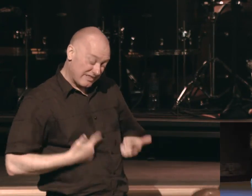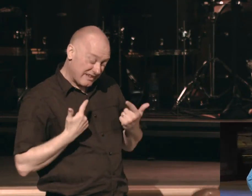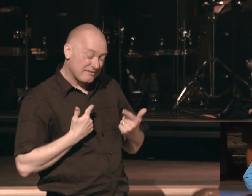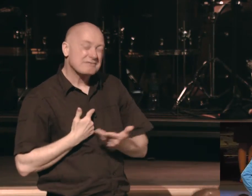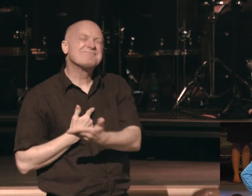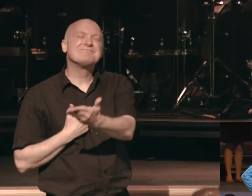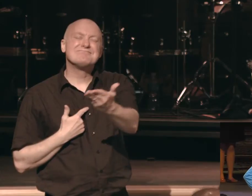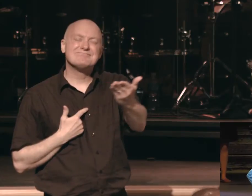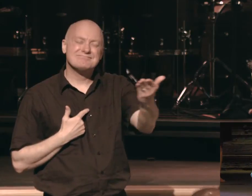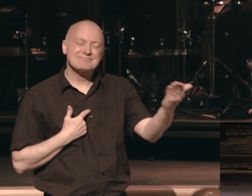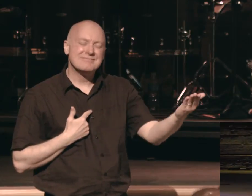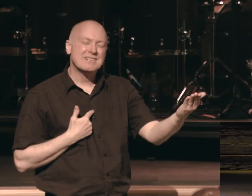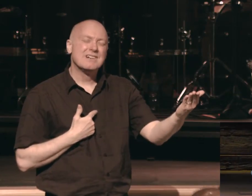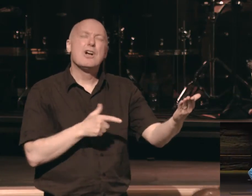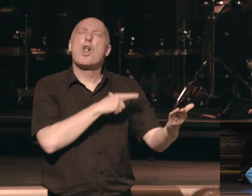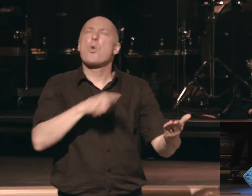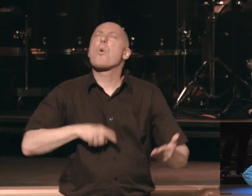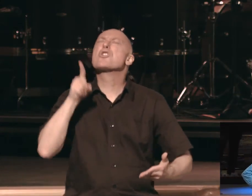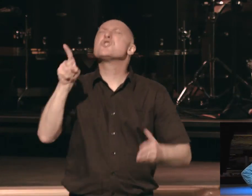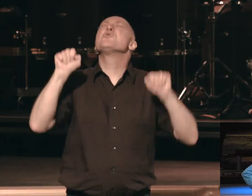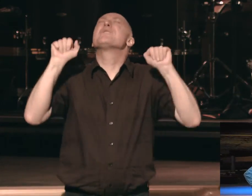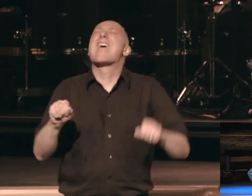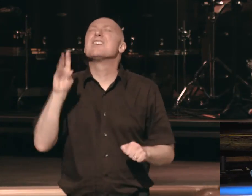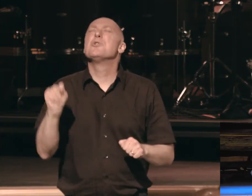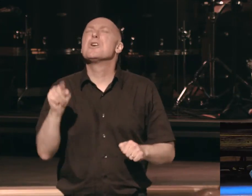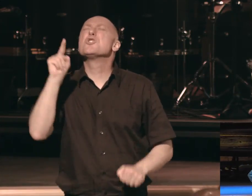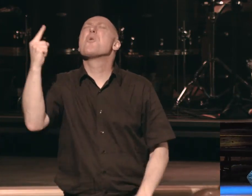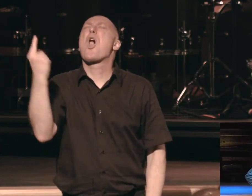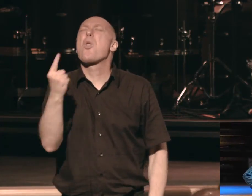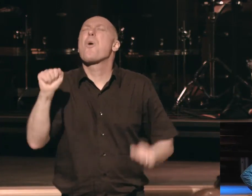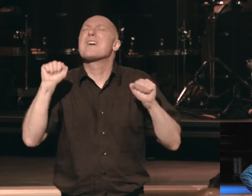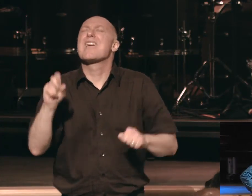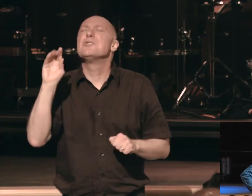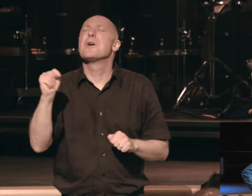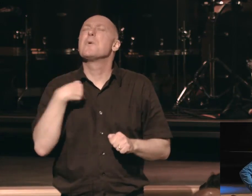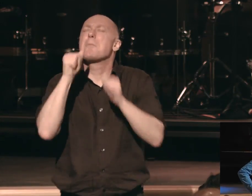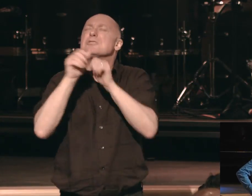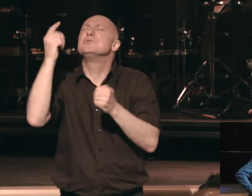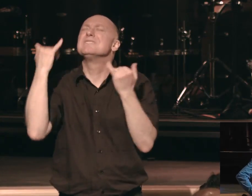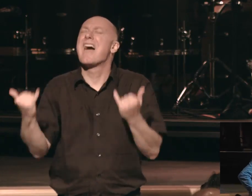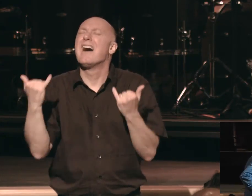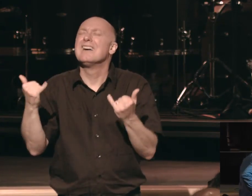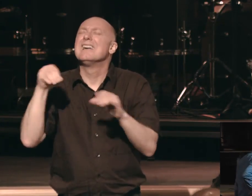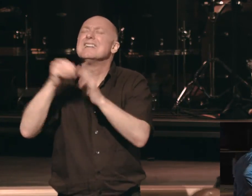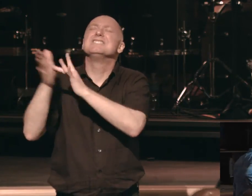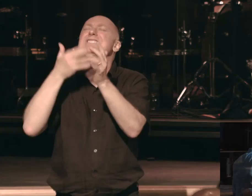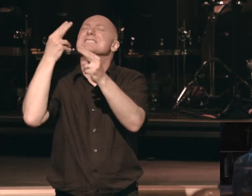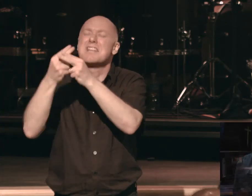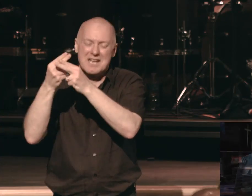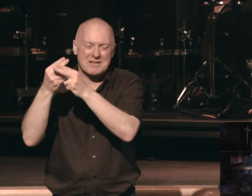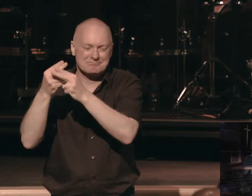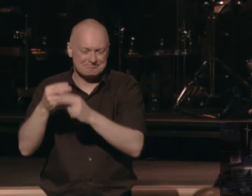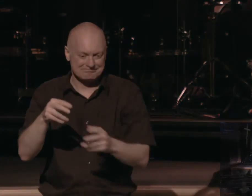Lord, you can do it, and you alone can do it. We bless you now. In Jesus' name, let's stand.